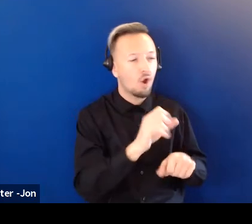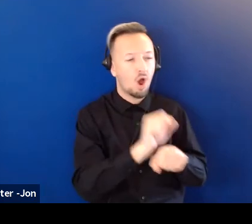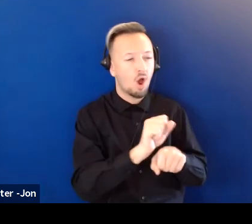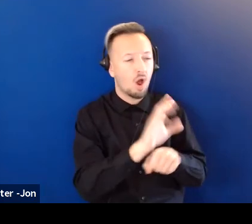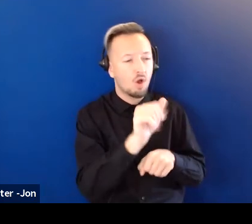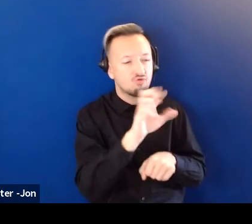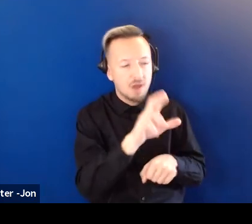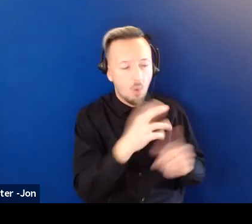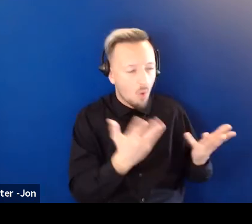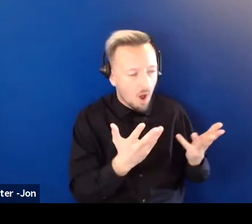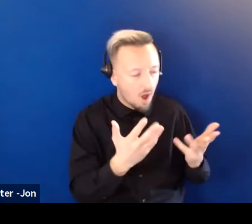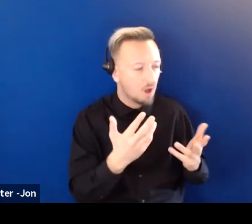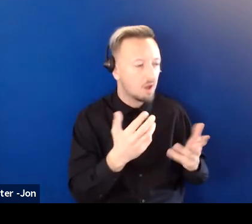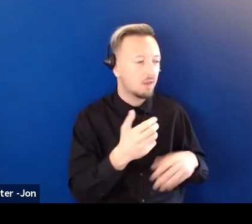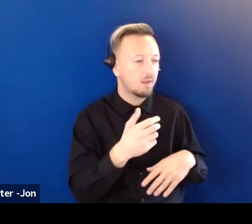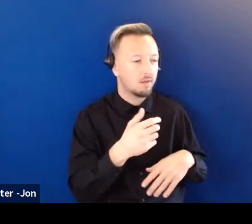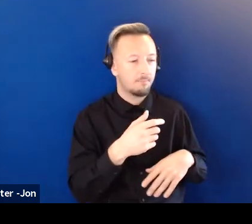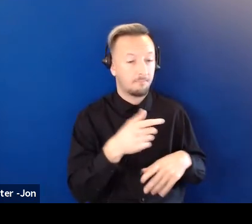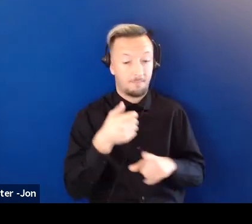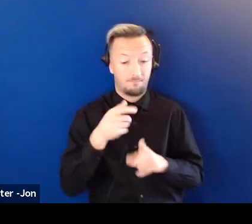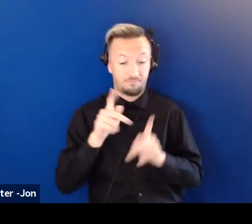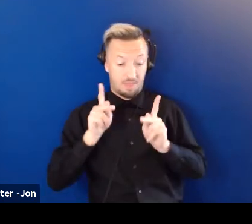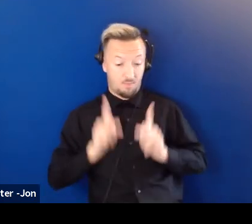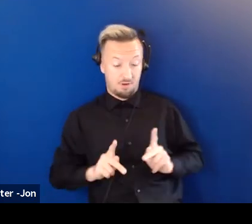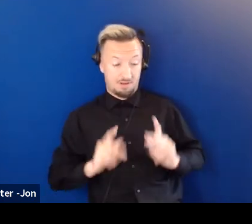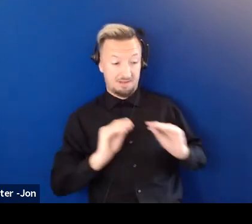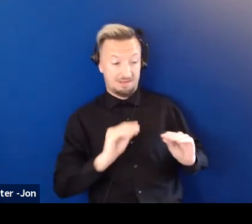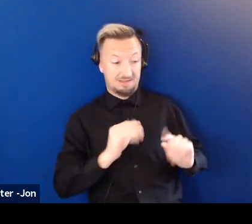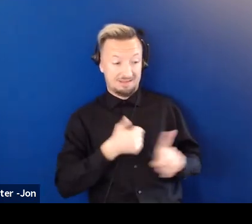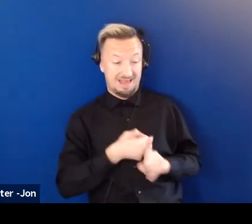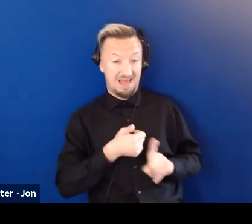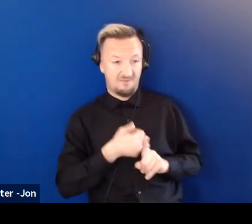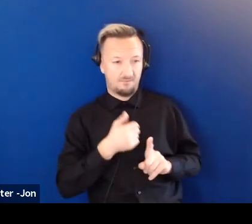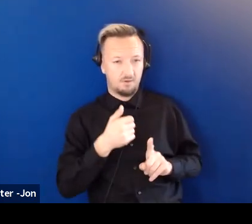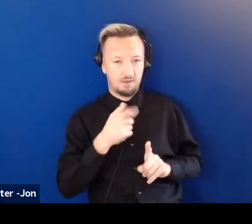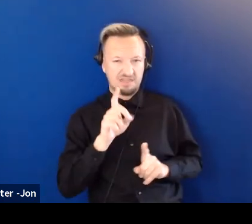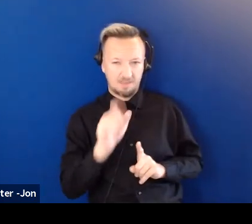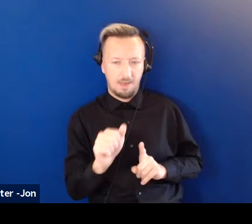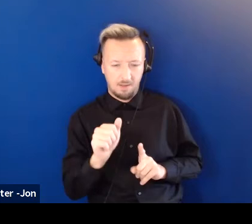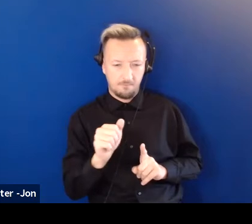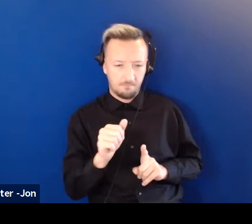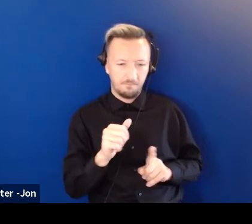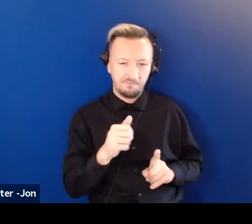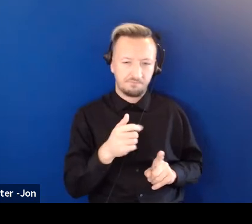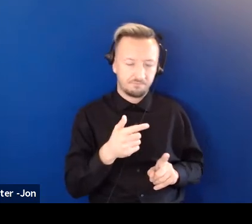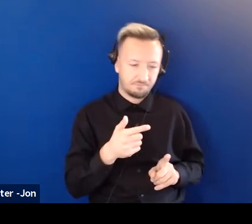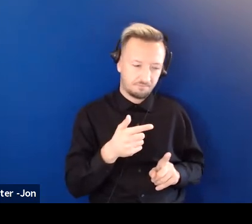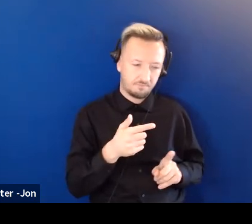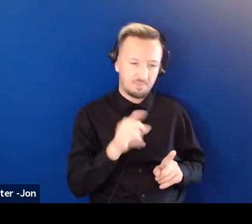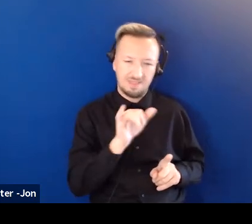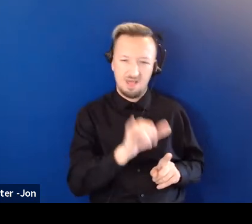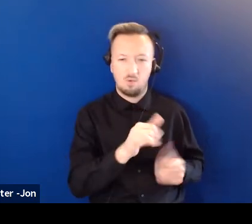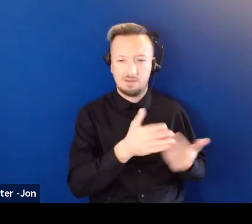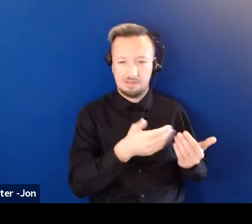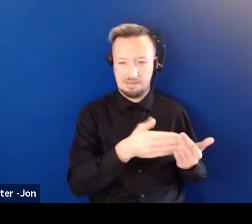with a disability leading that session, and they threw that out there, they talked about it, but it wasn't that main focus